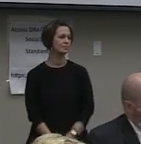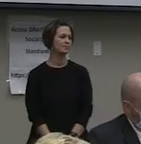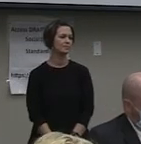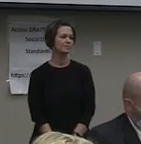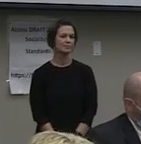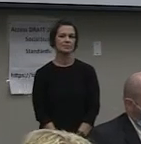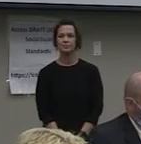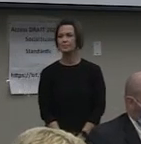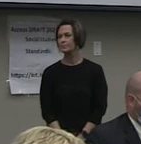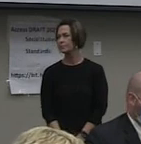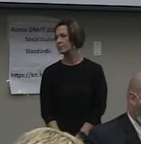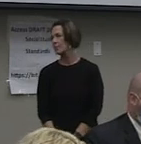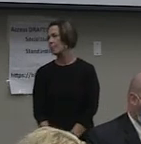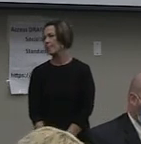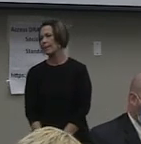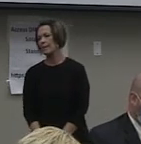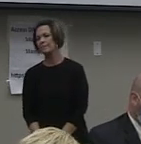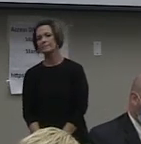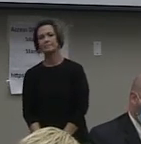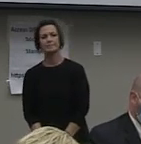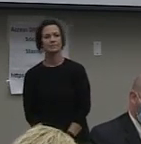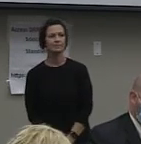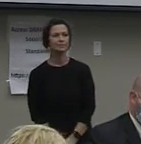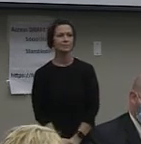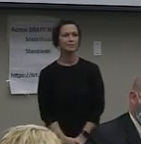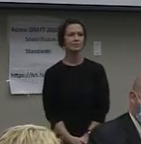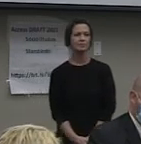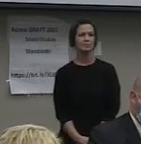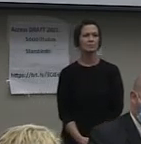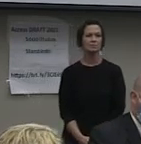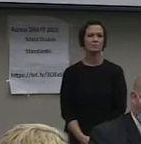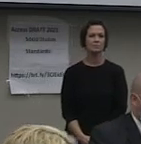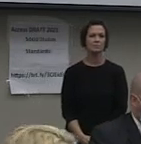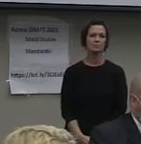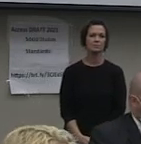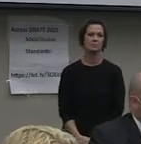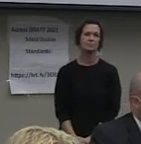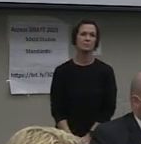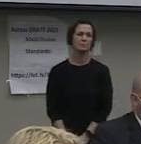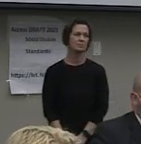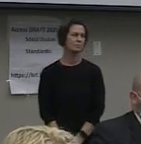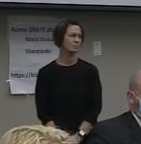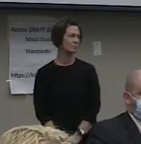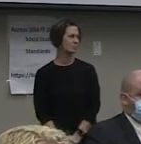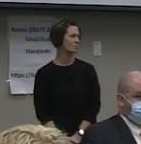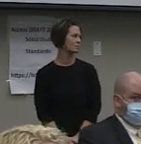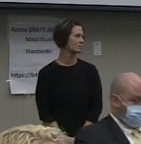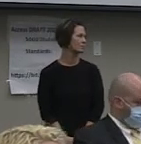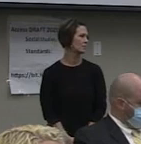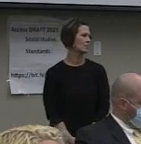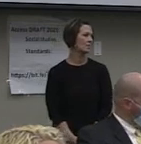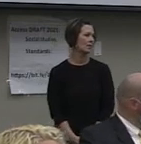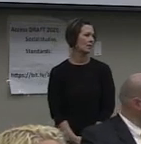motion to direct the LDOE to officially present these standards to Bessie. Thank